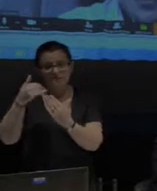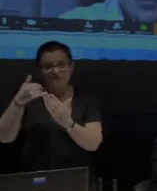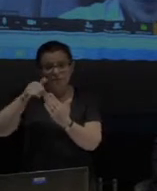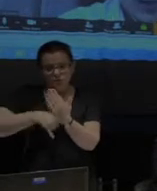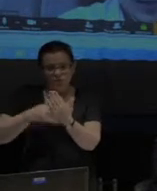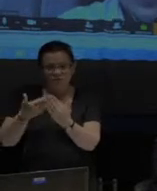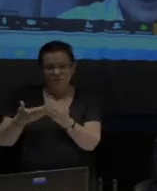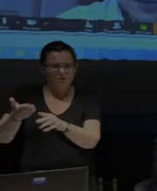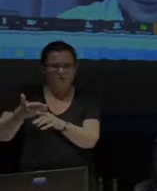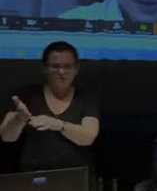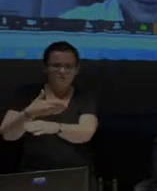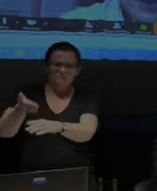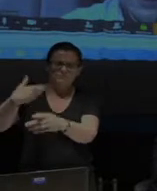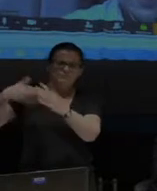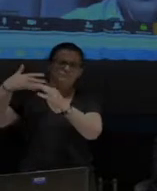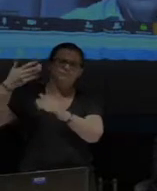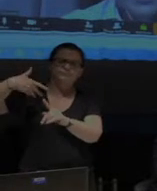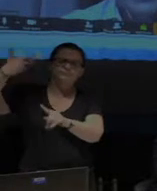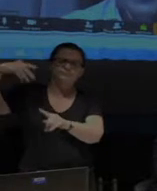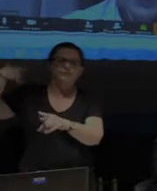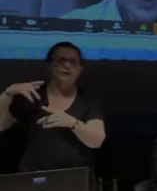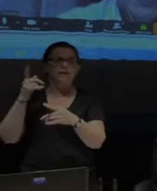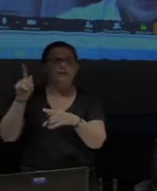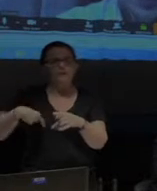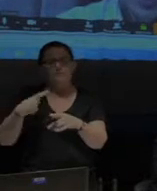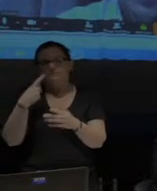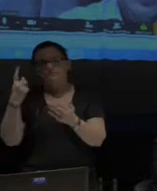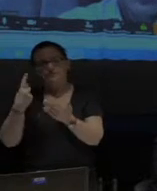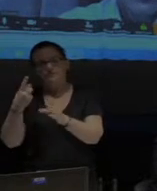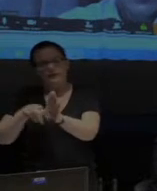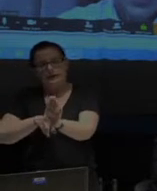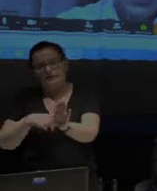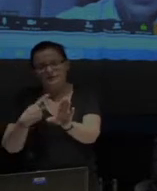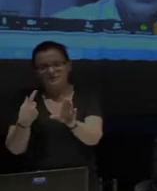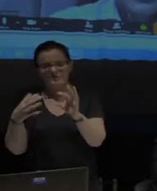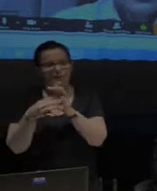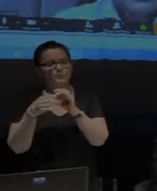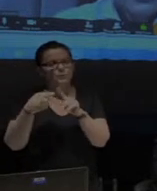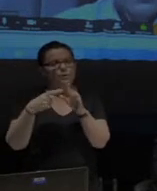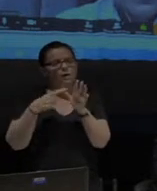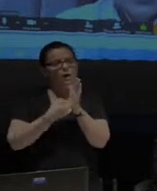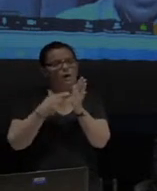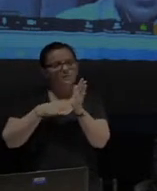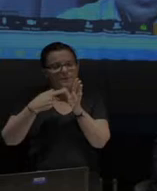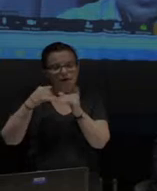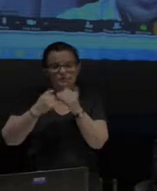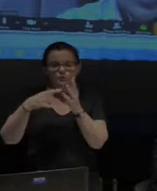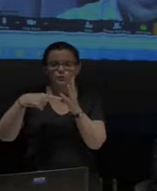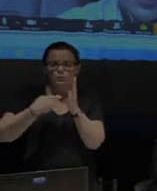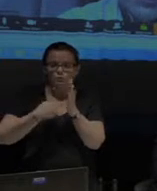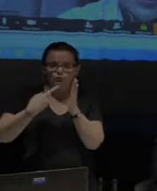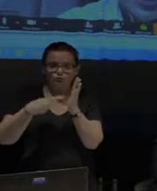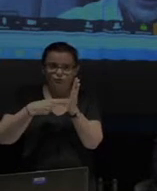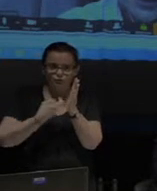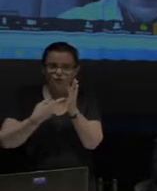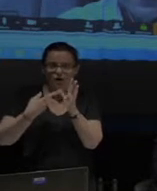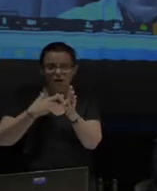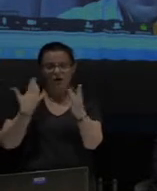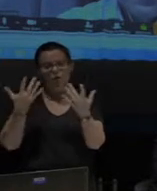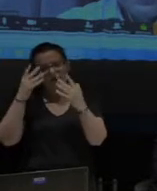hundreds or thousands of years, as it might be the case for the Kama Sutra or some of the earlier educational documents from